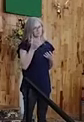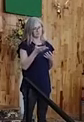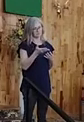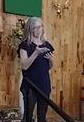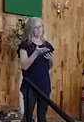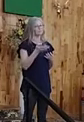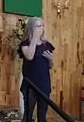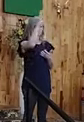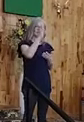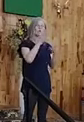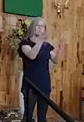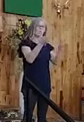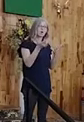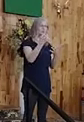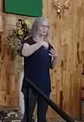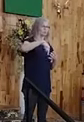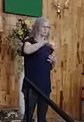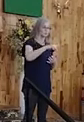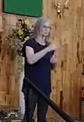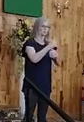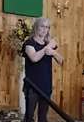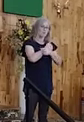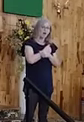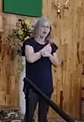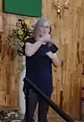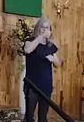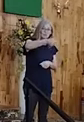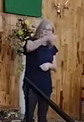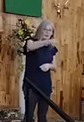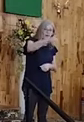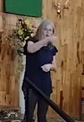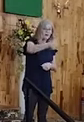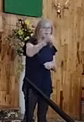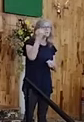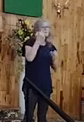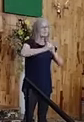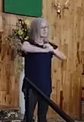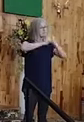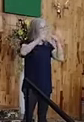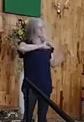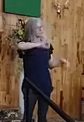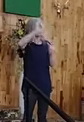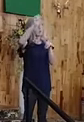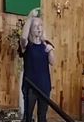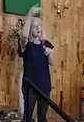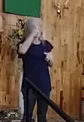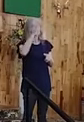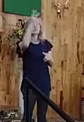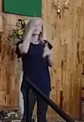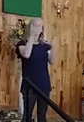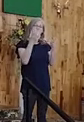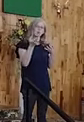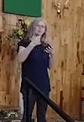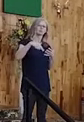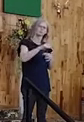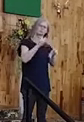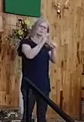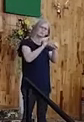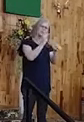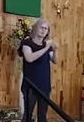God wants you to love yourselves as images of God. God wants you to work all the